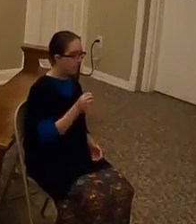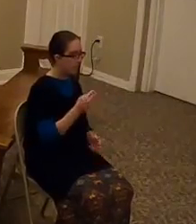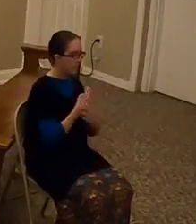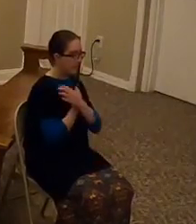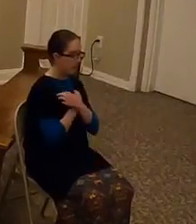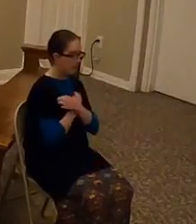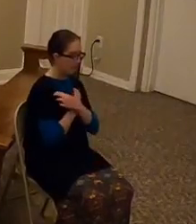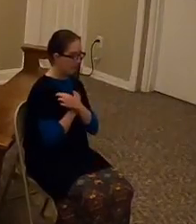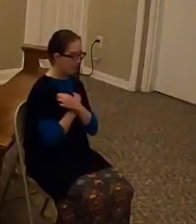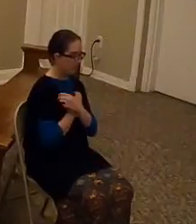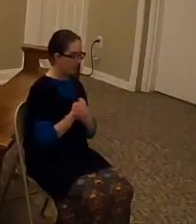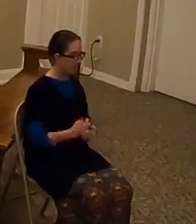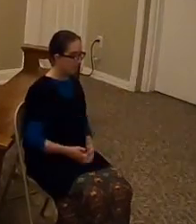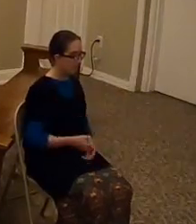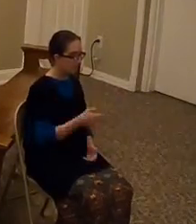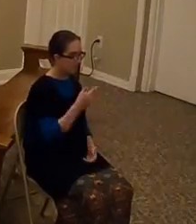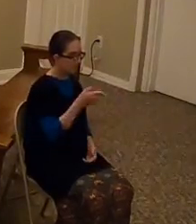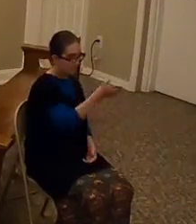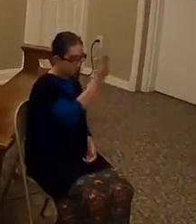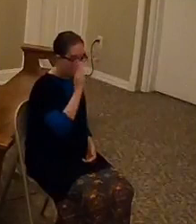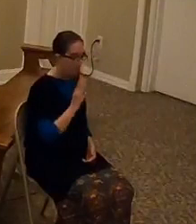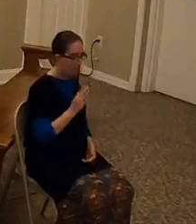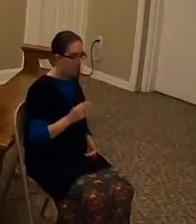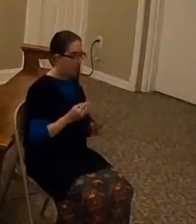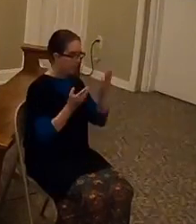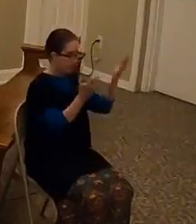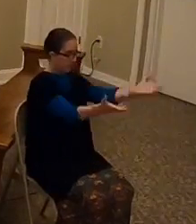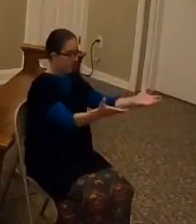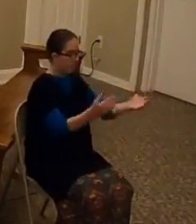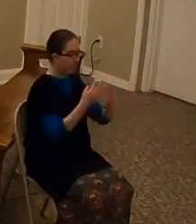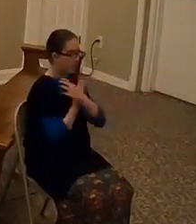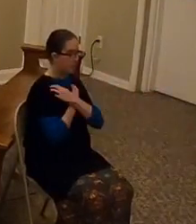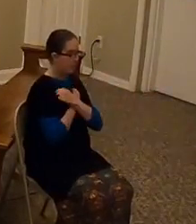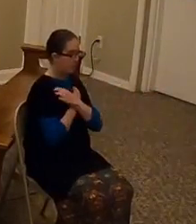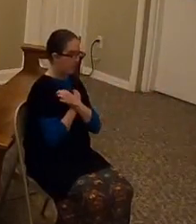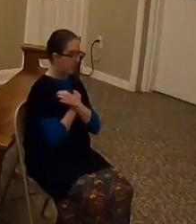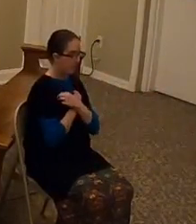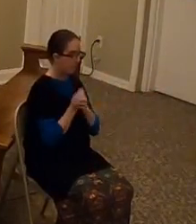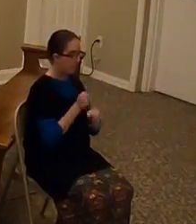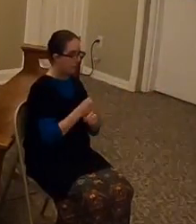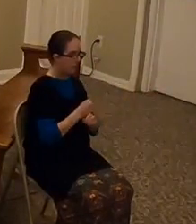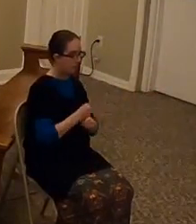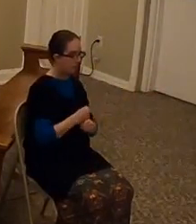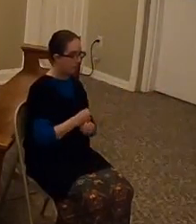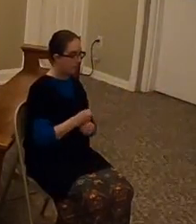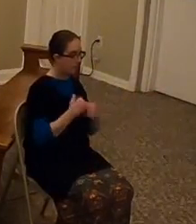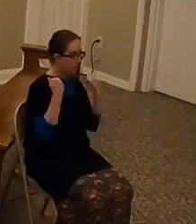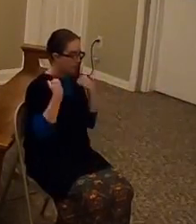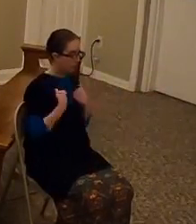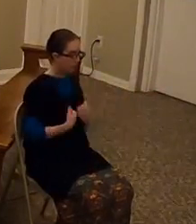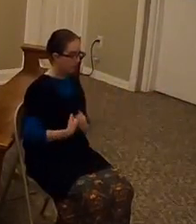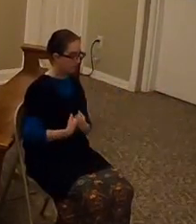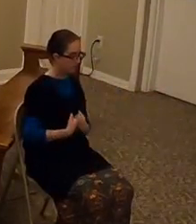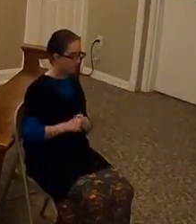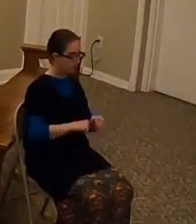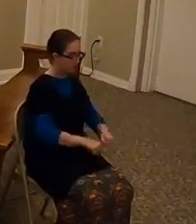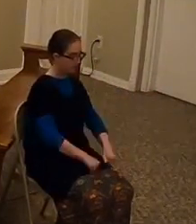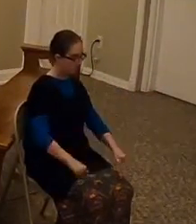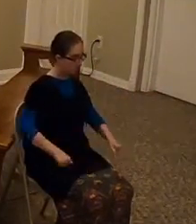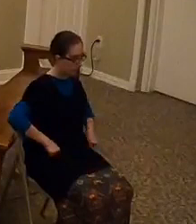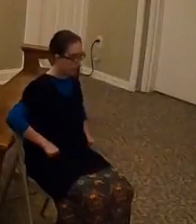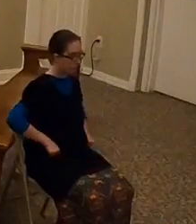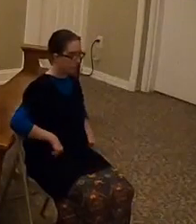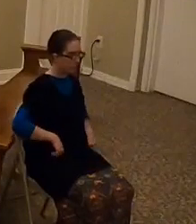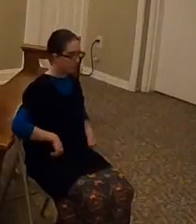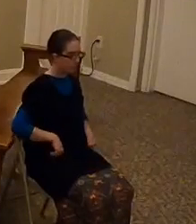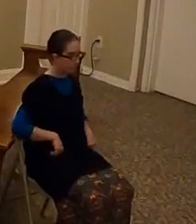animals. Because God sacrificed some animals to make coats for them, to make aprons for them, for